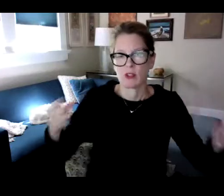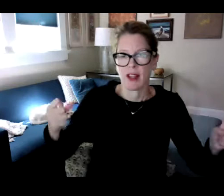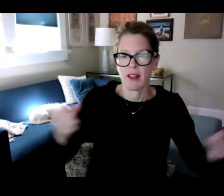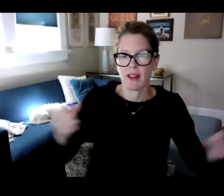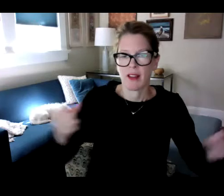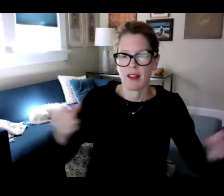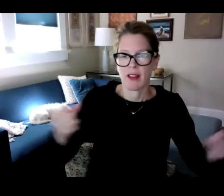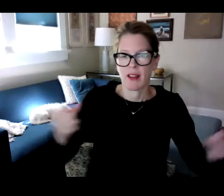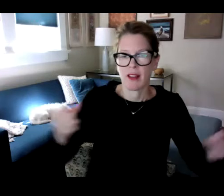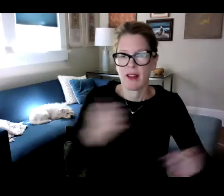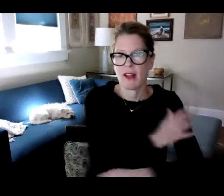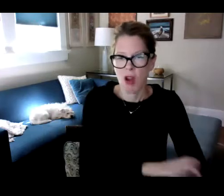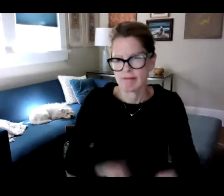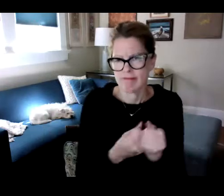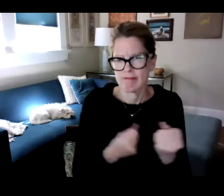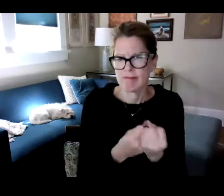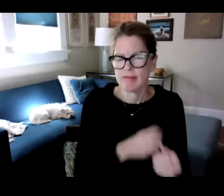the proud in their